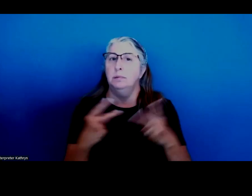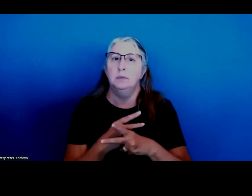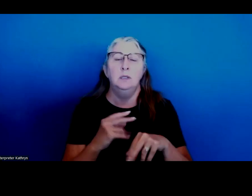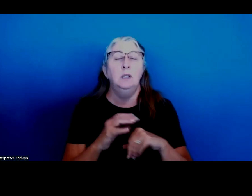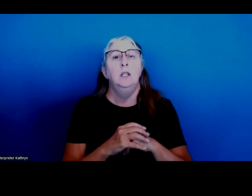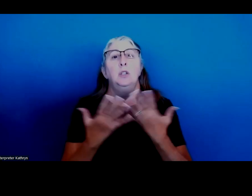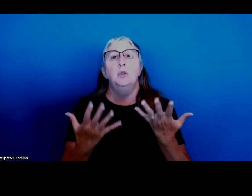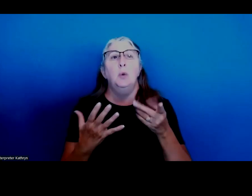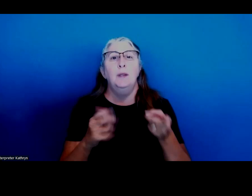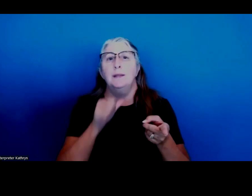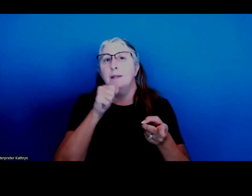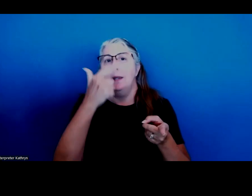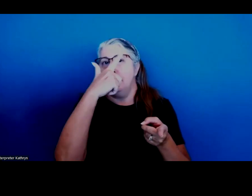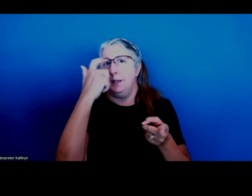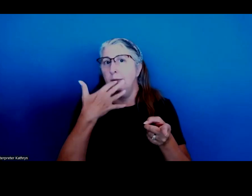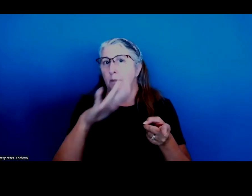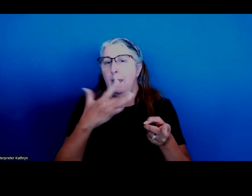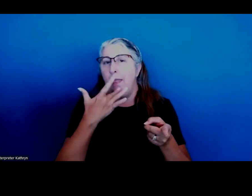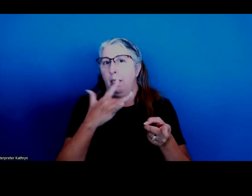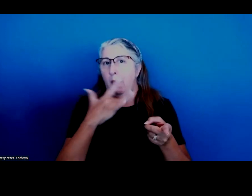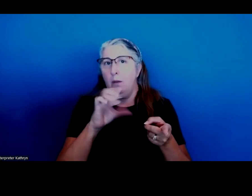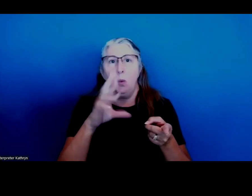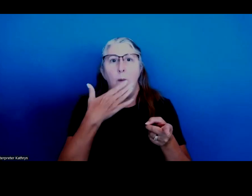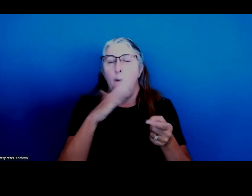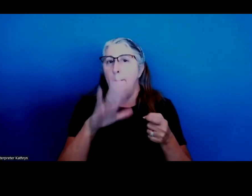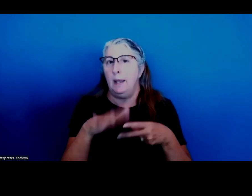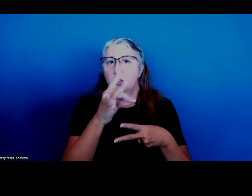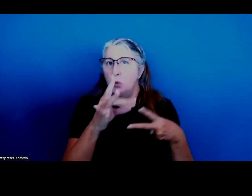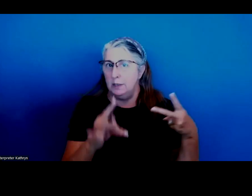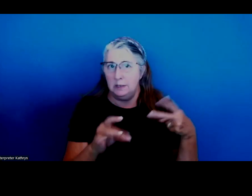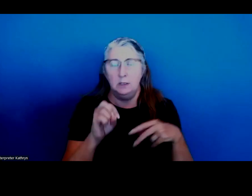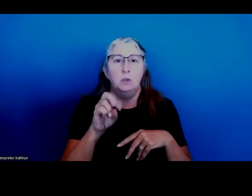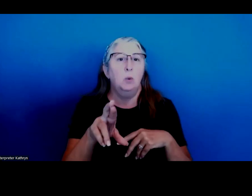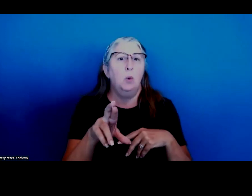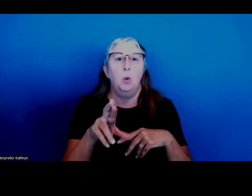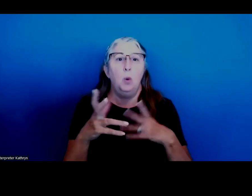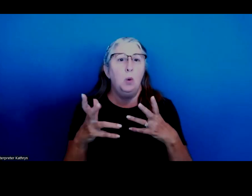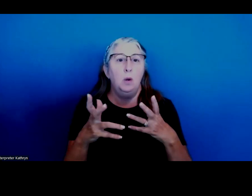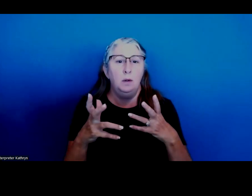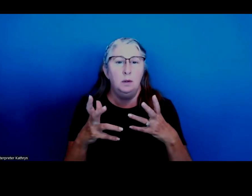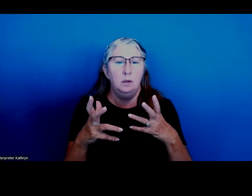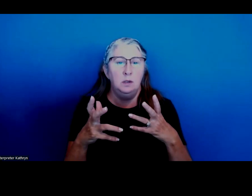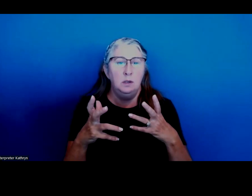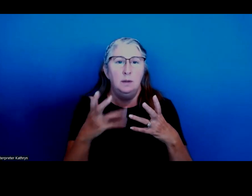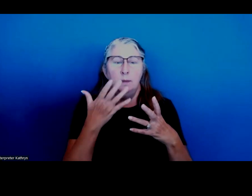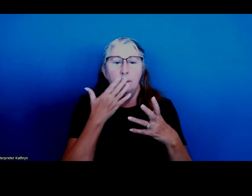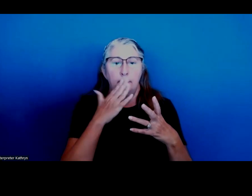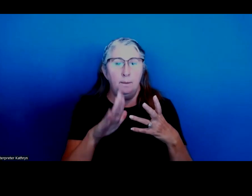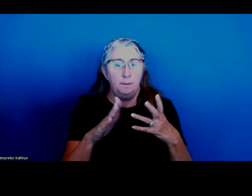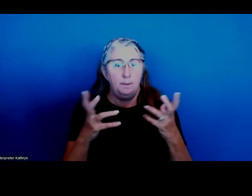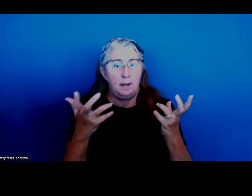not because of bad luck or bad choices or bad genes. It's because of